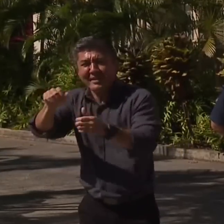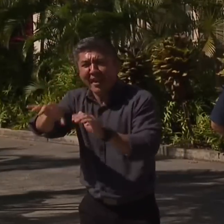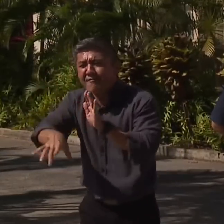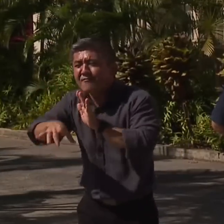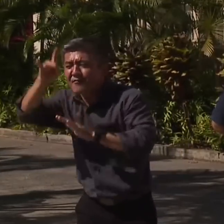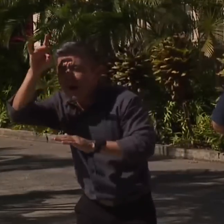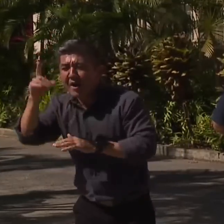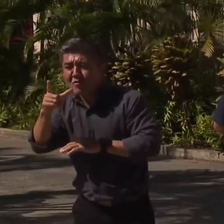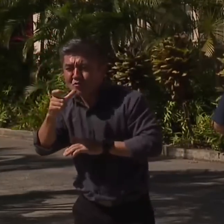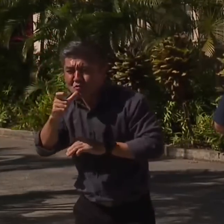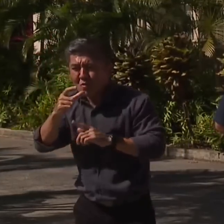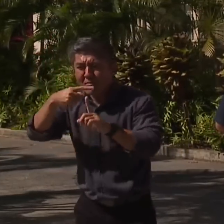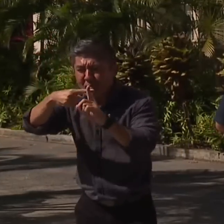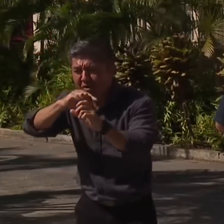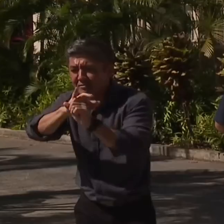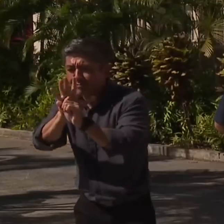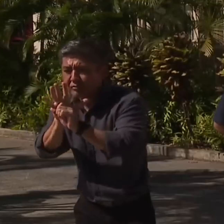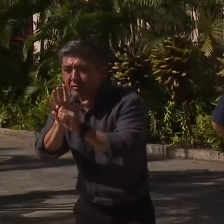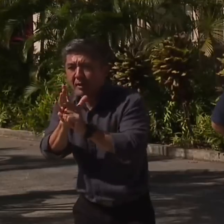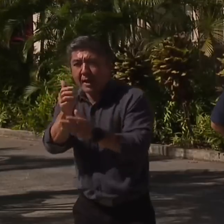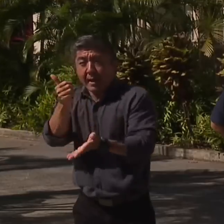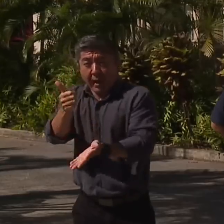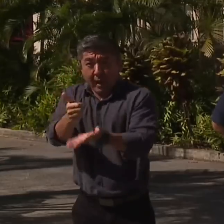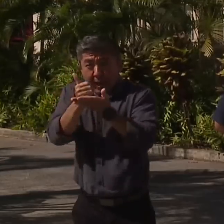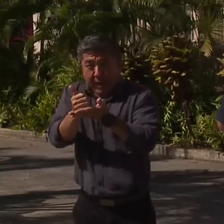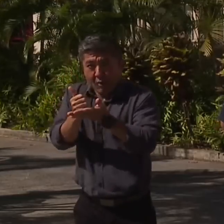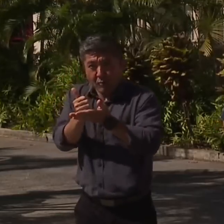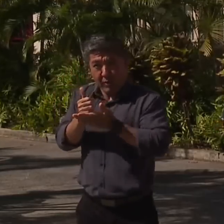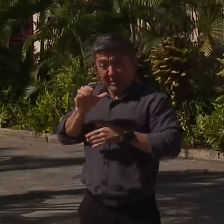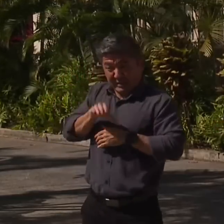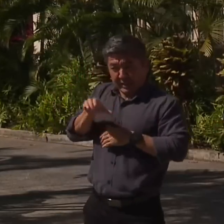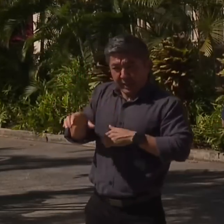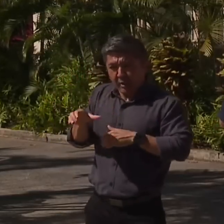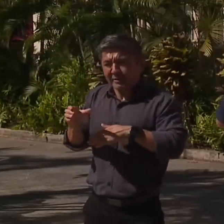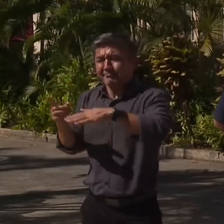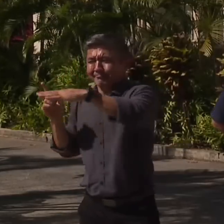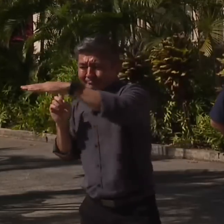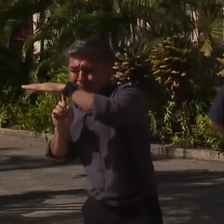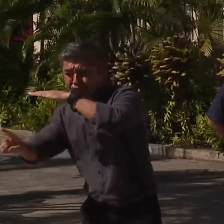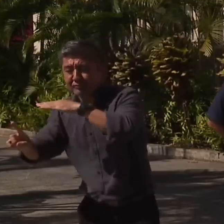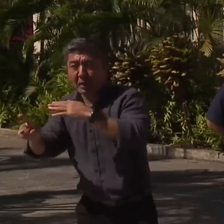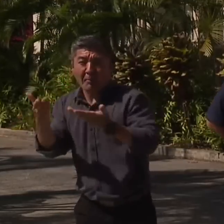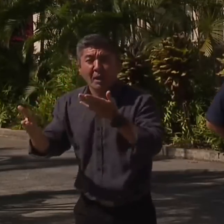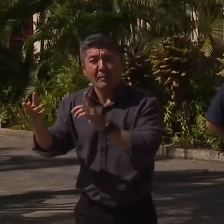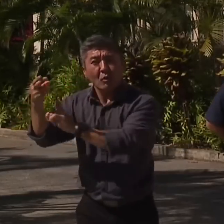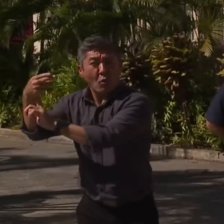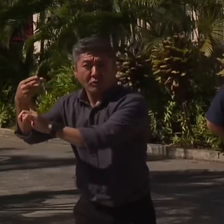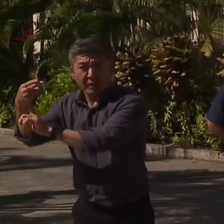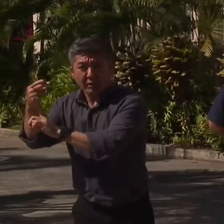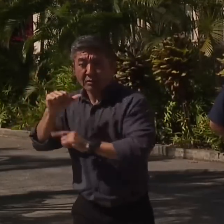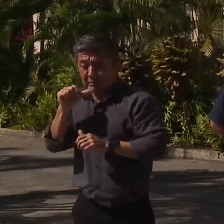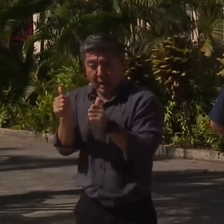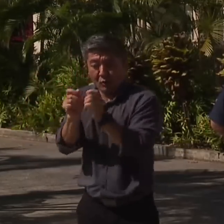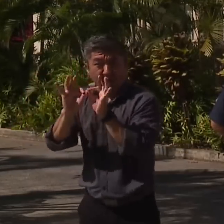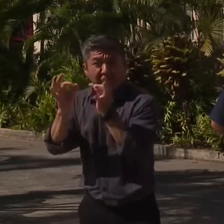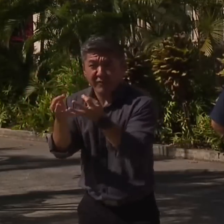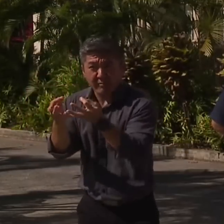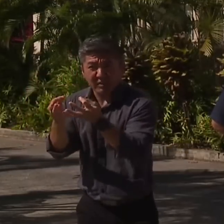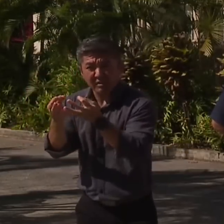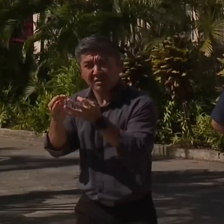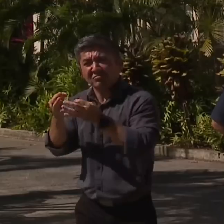folks who are positive, and then helping us isolate them, for example, in hotels where they don't spread the virus and we can remain